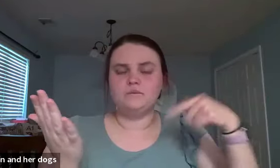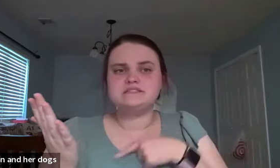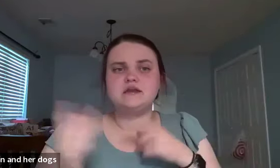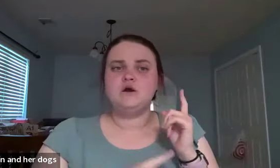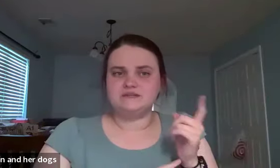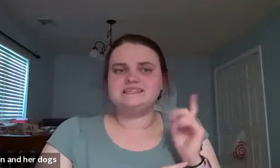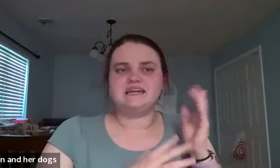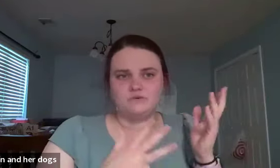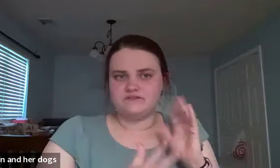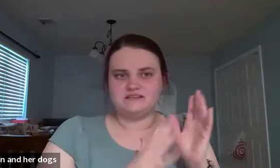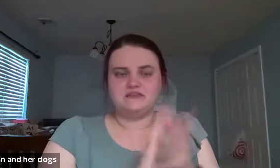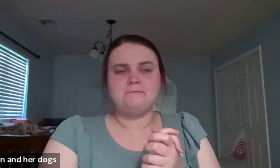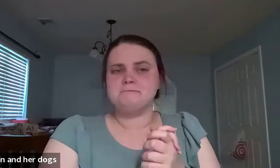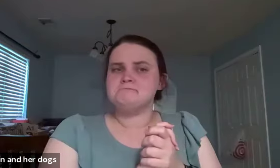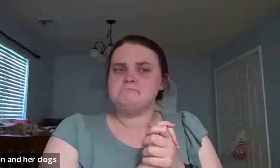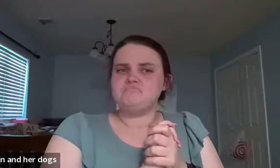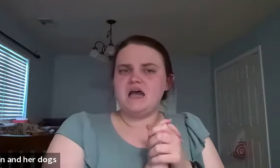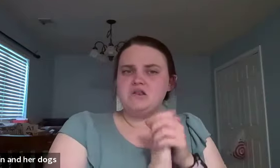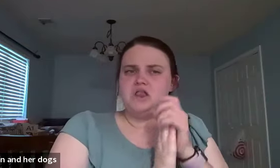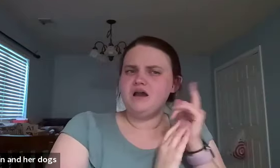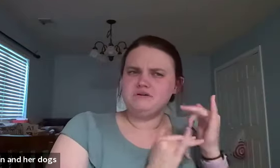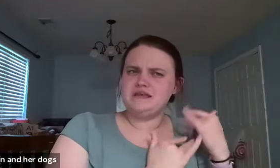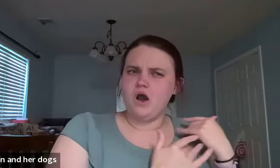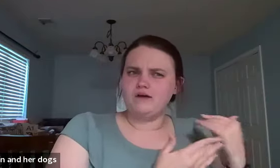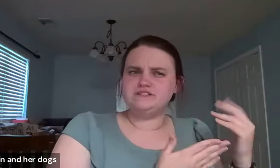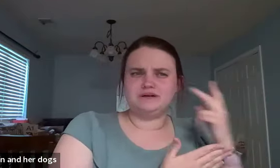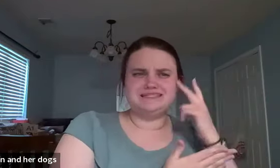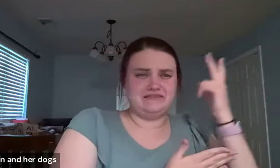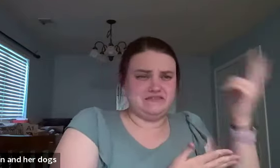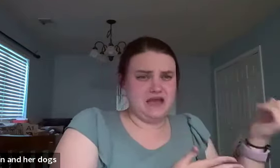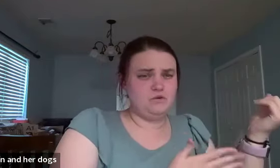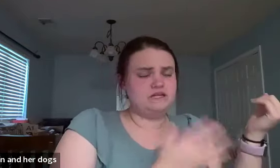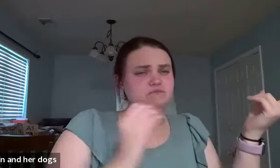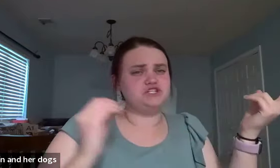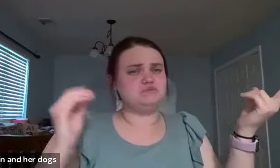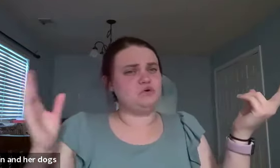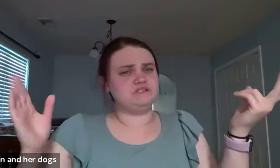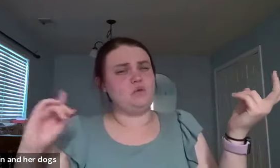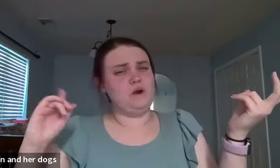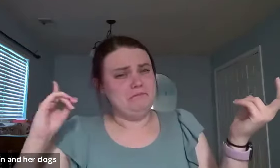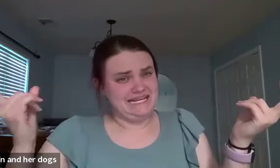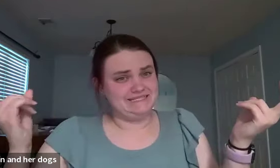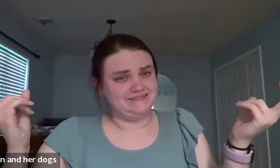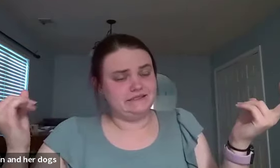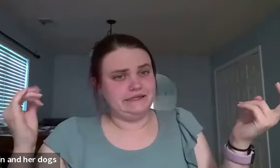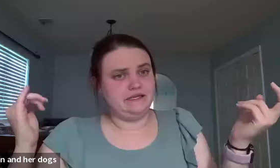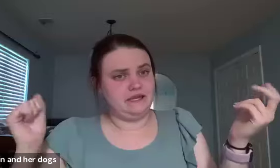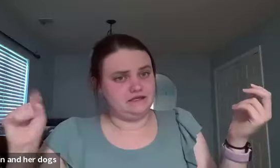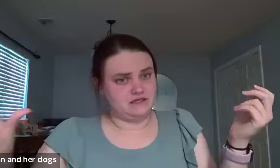we'll say 1 second, one things like that. Not really often do I see that one as much as more as like 1 minute in